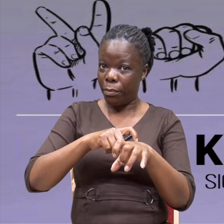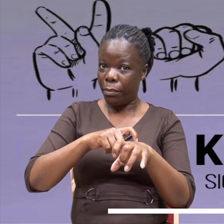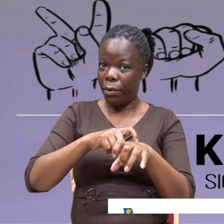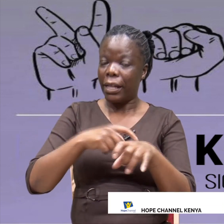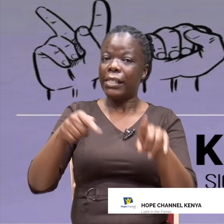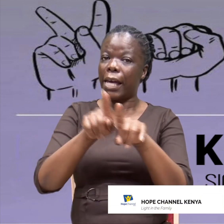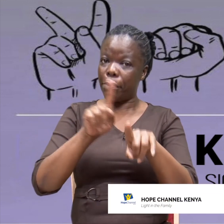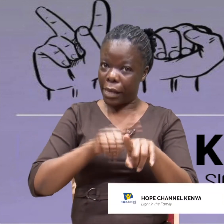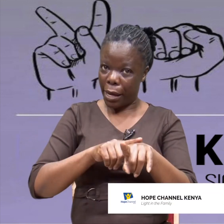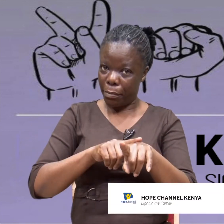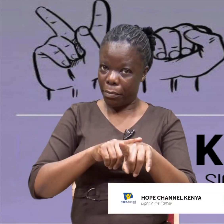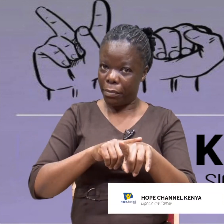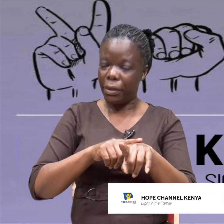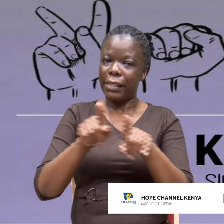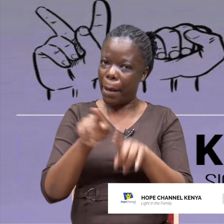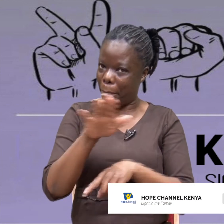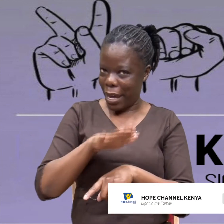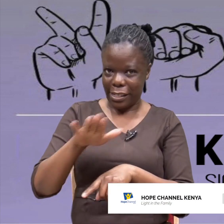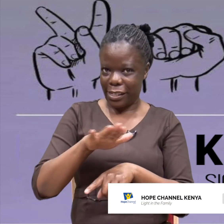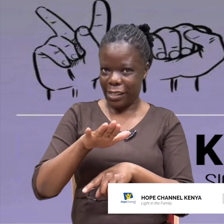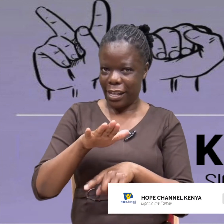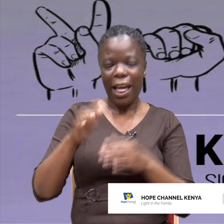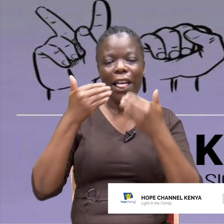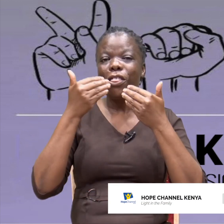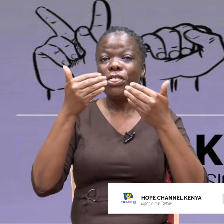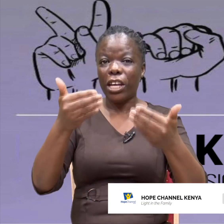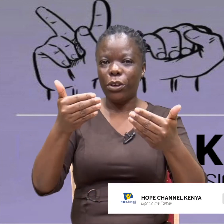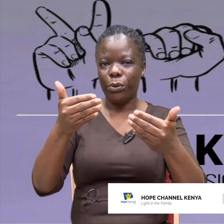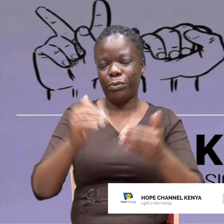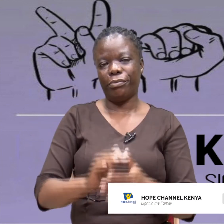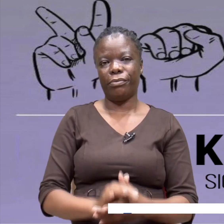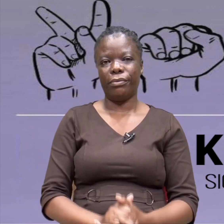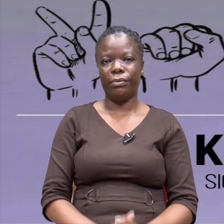same place. Thank you.